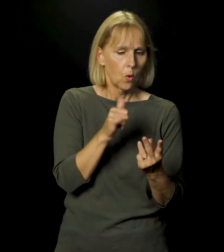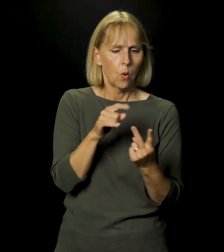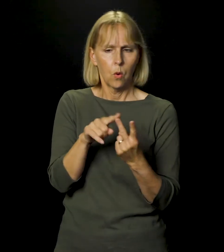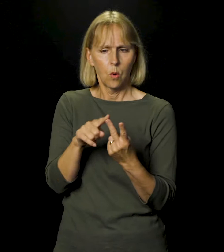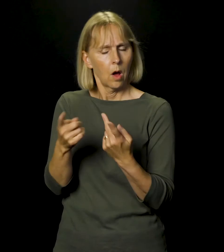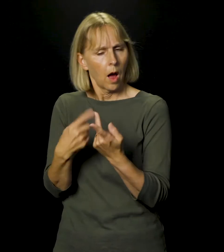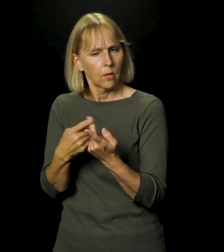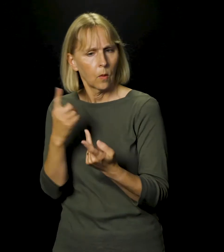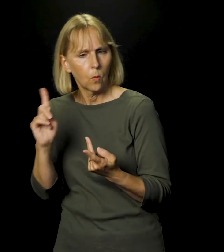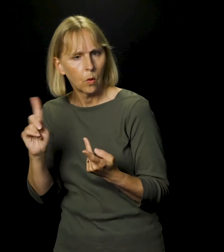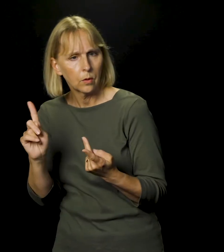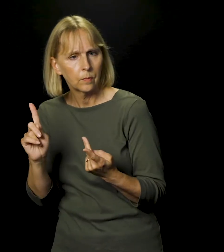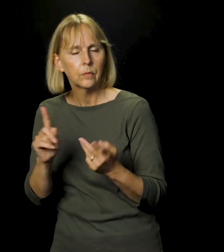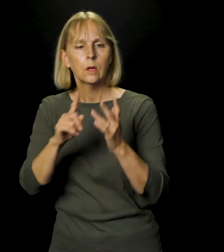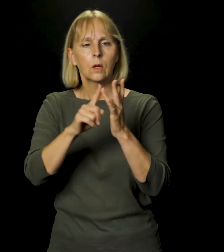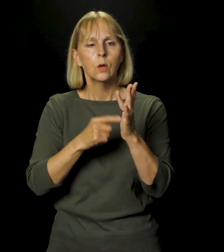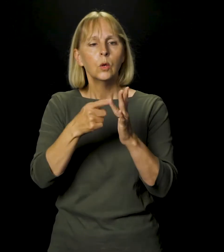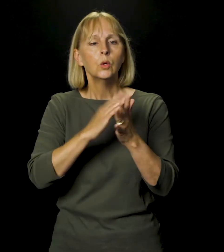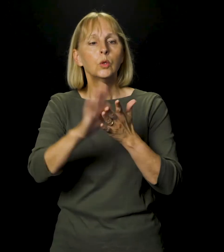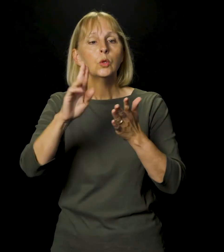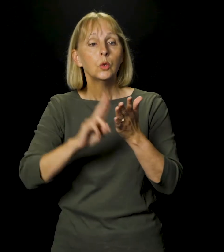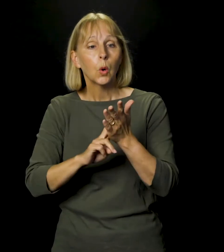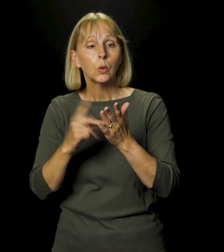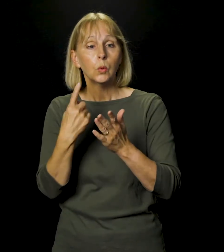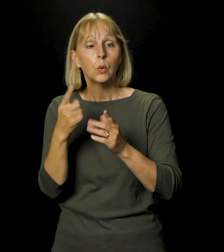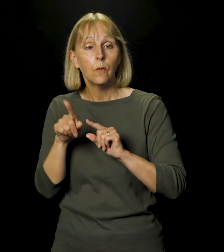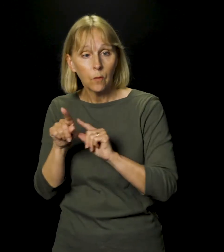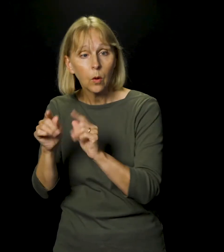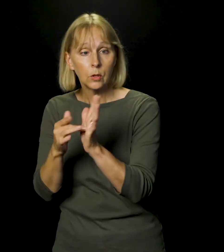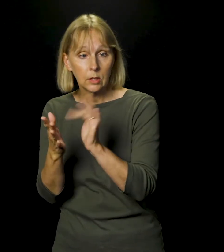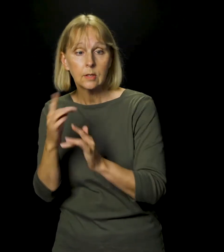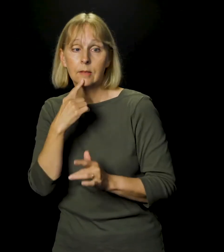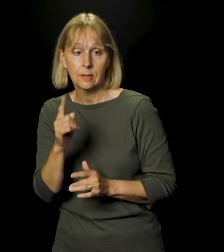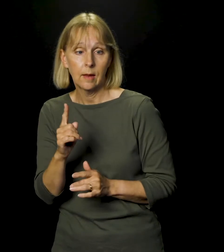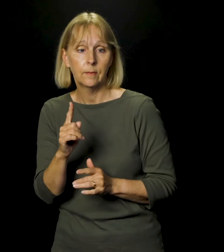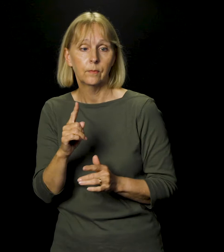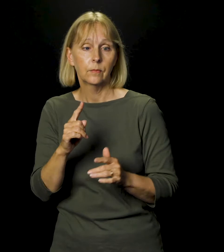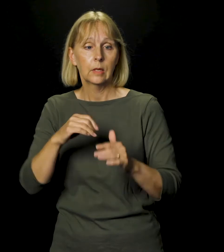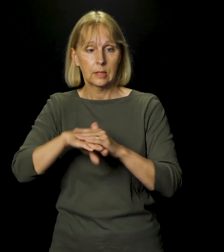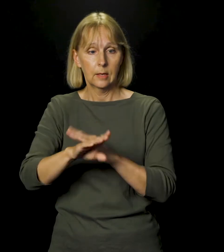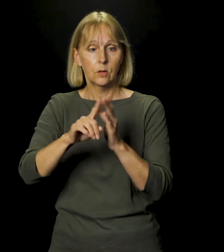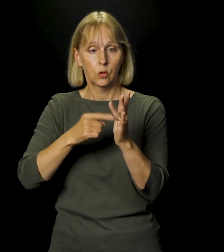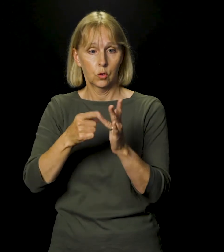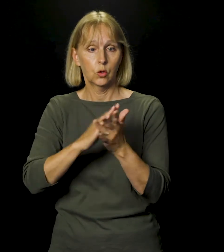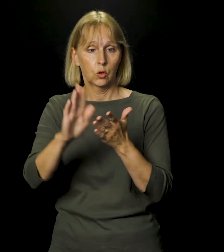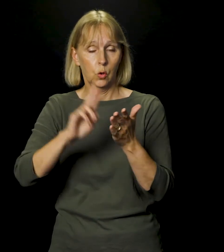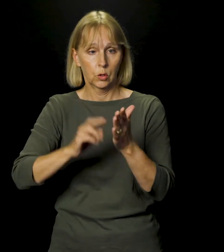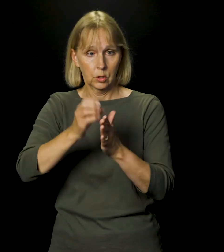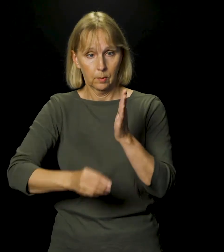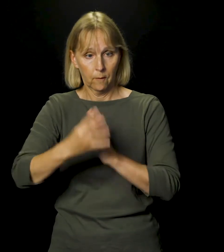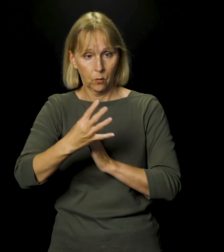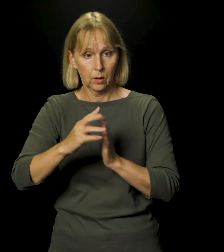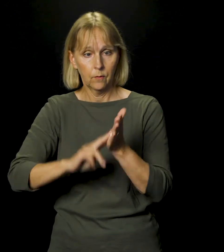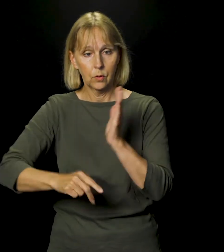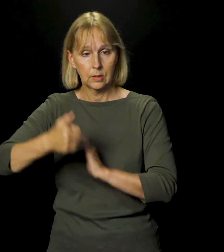John, one of Jesus' followers, most passionate followers, said this in John 14:6, and he said, talking about Jesus is speaking, and Jesus says,